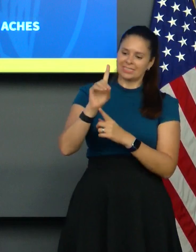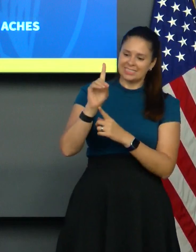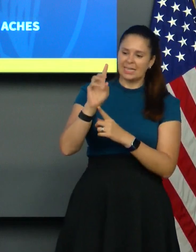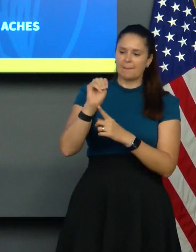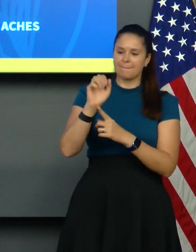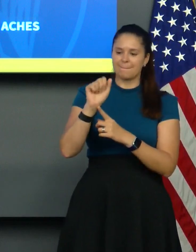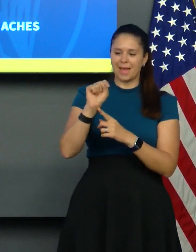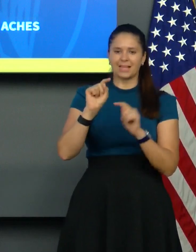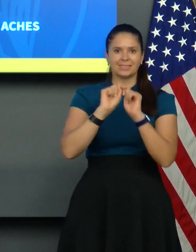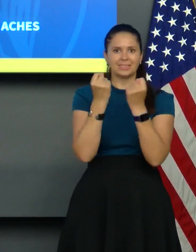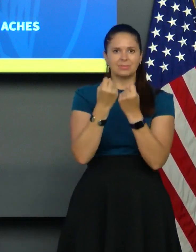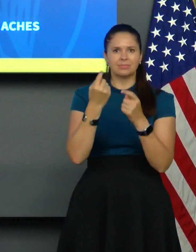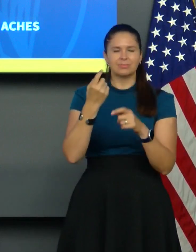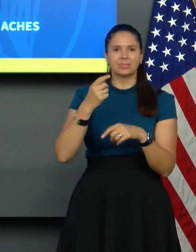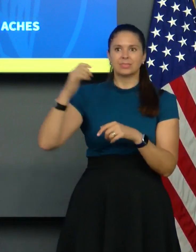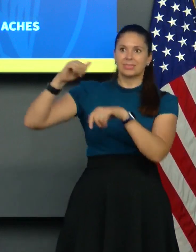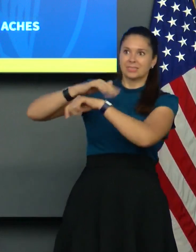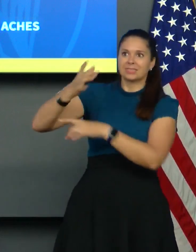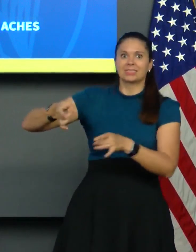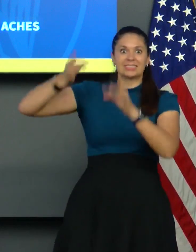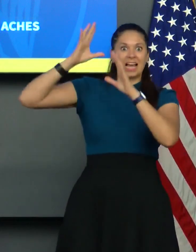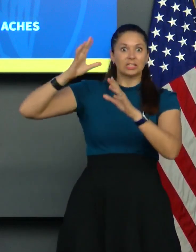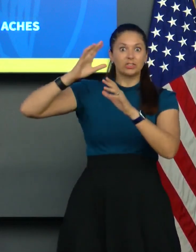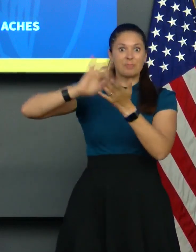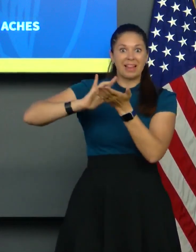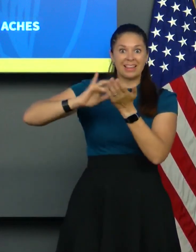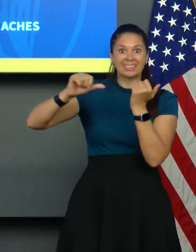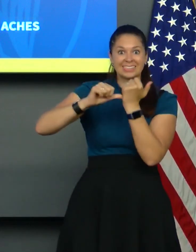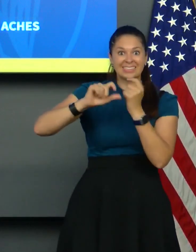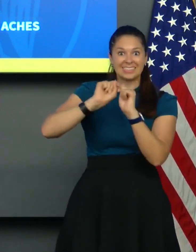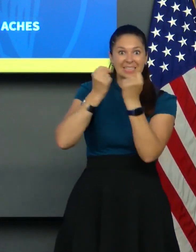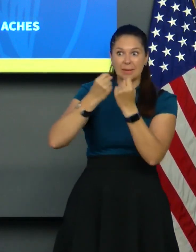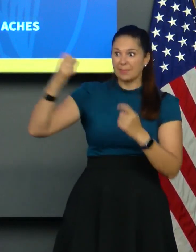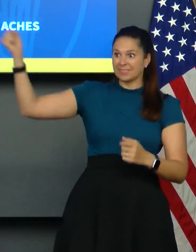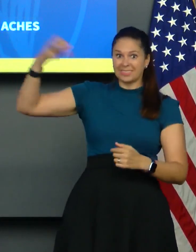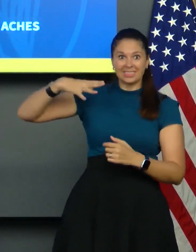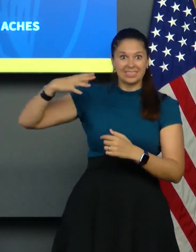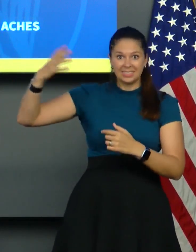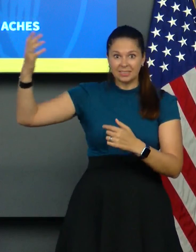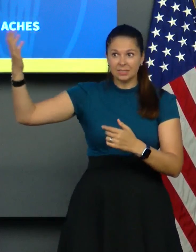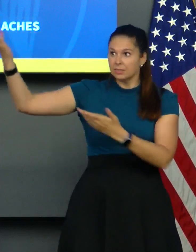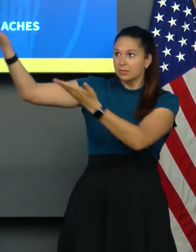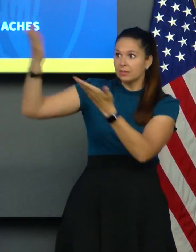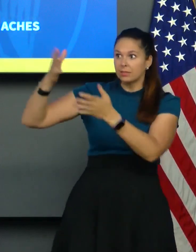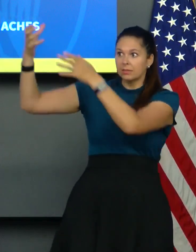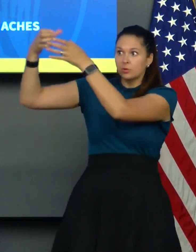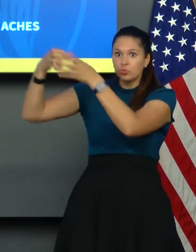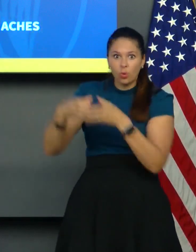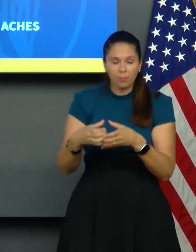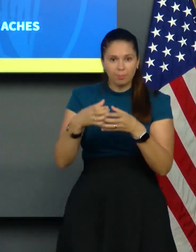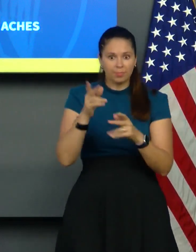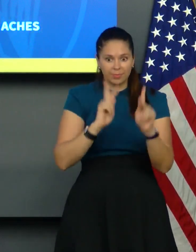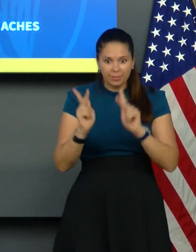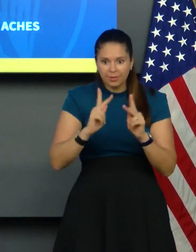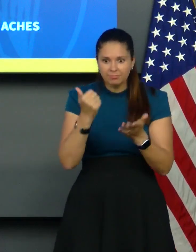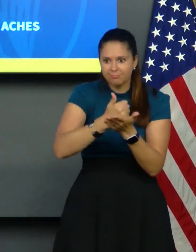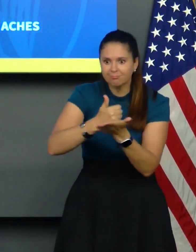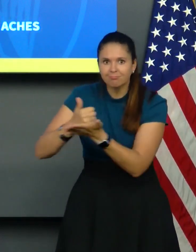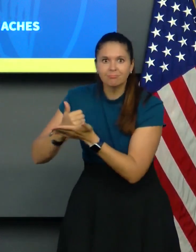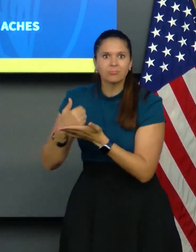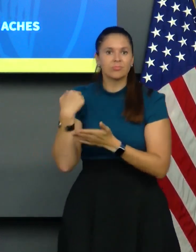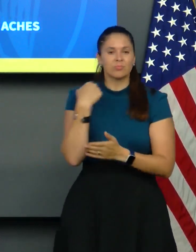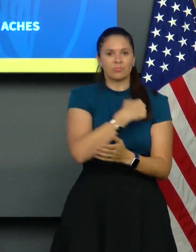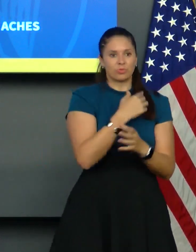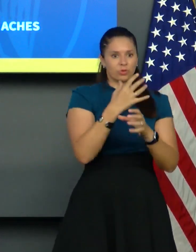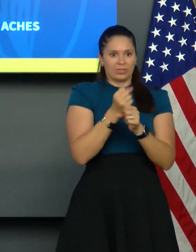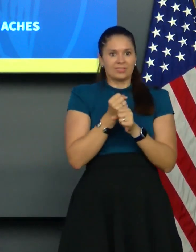HHS at several hospitals. We have received ambulances. We have received EMTs to paramedics to help us